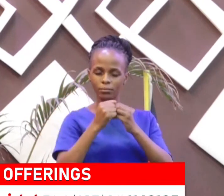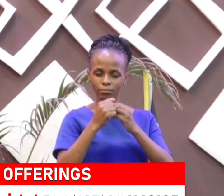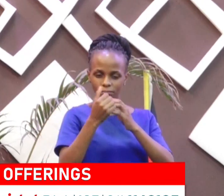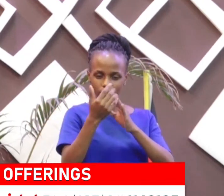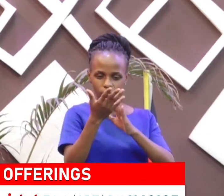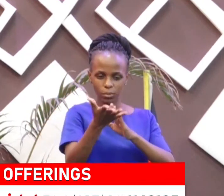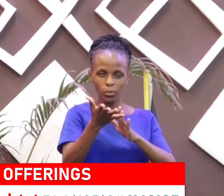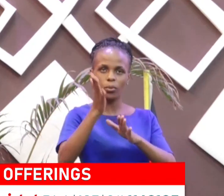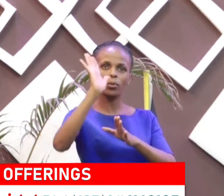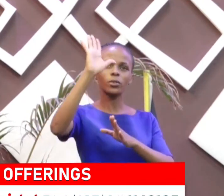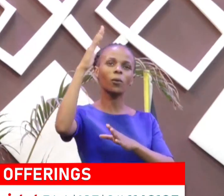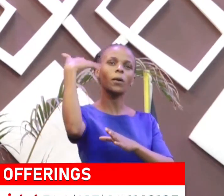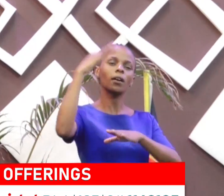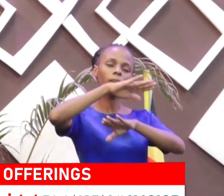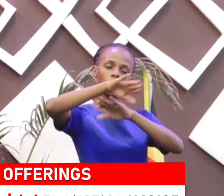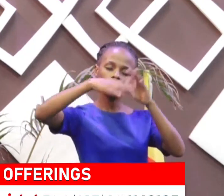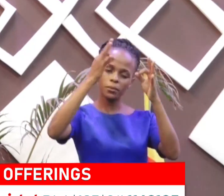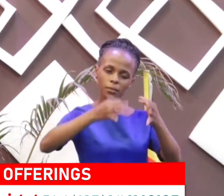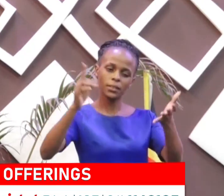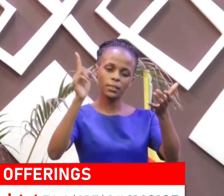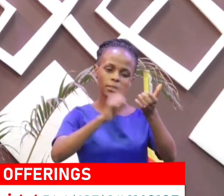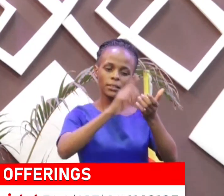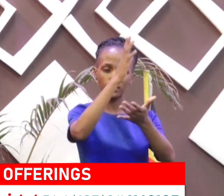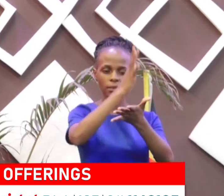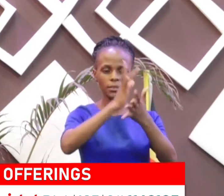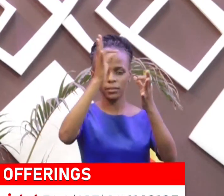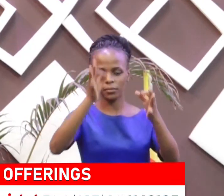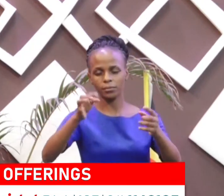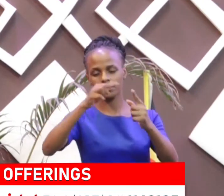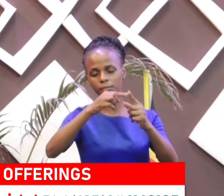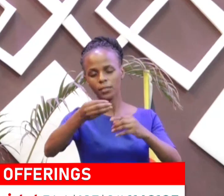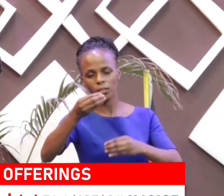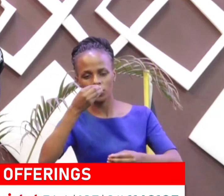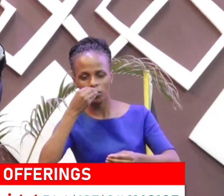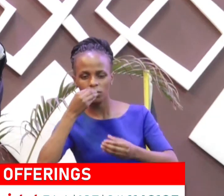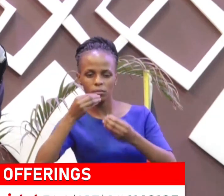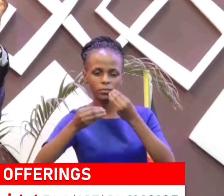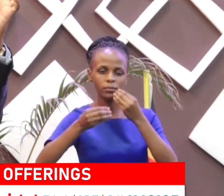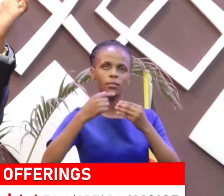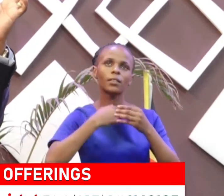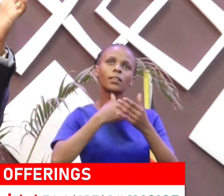issues. It's you that stretches your hand and everything receives